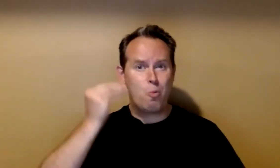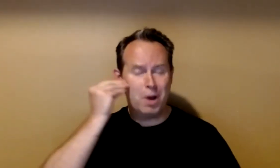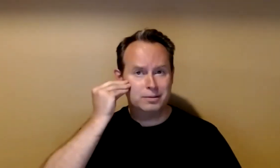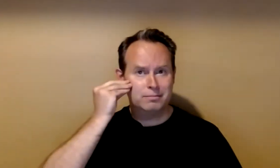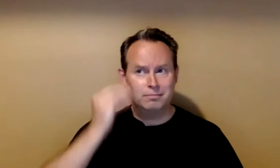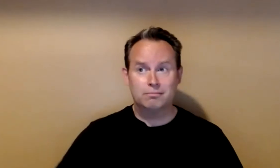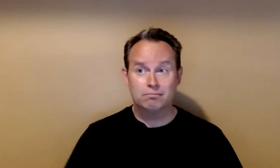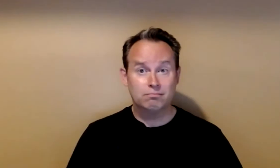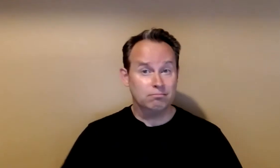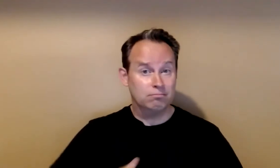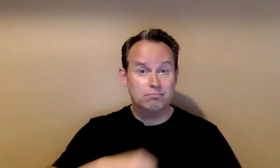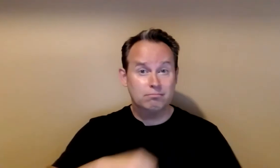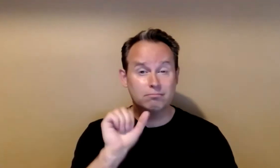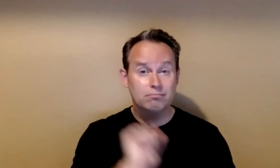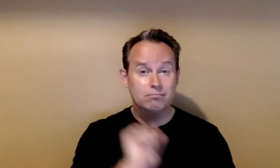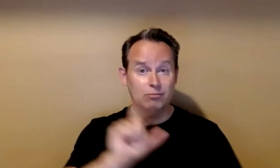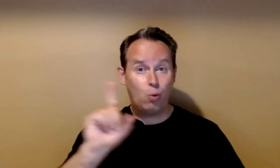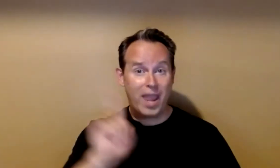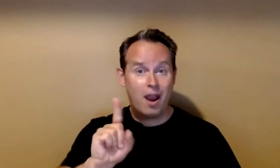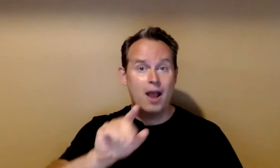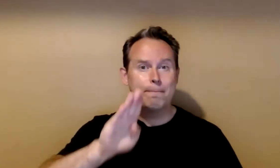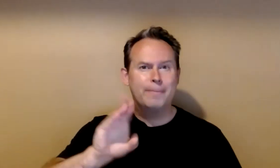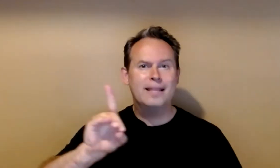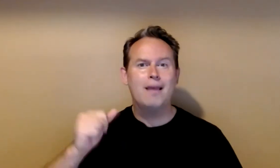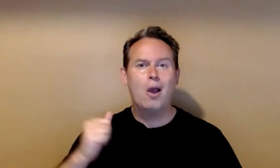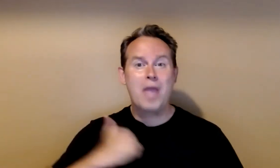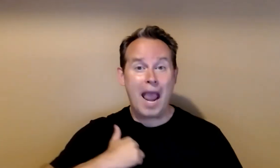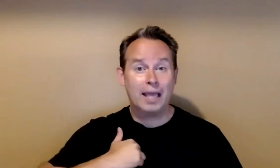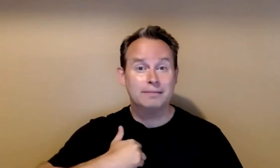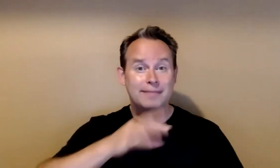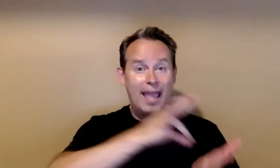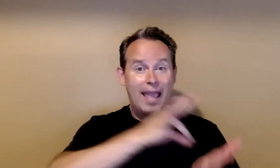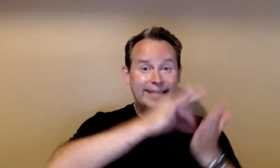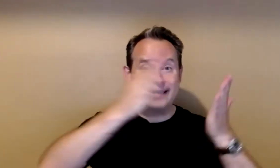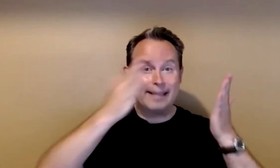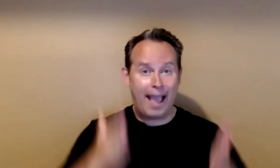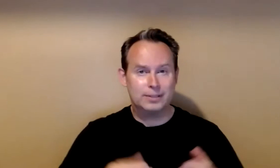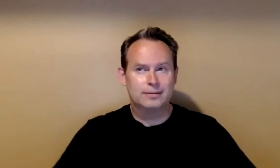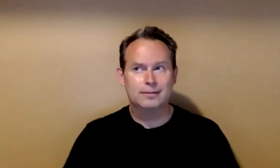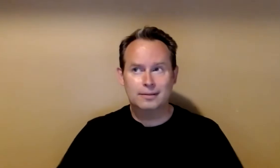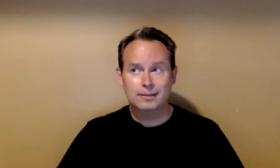able to work from home. I was working with BDO Canada as an accountant.